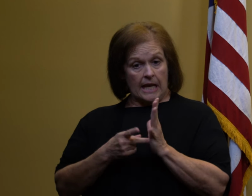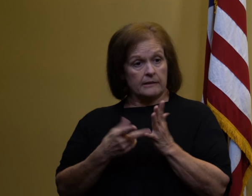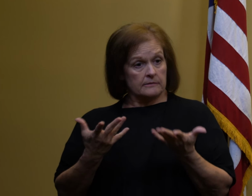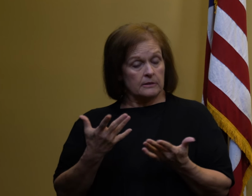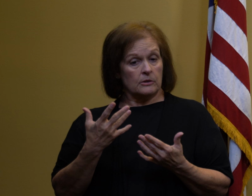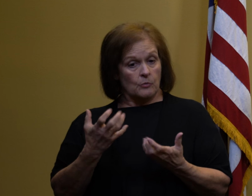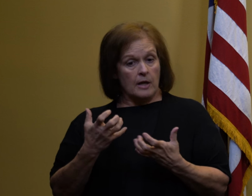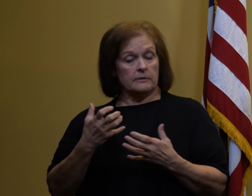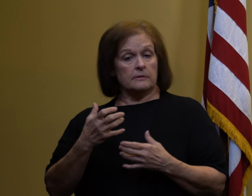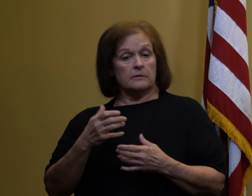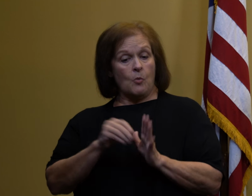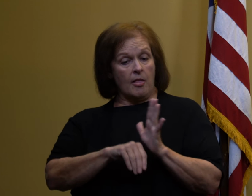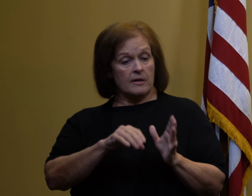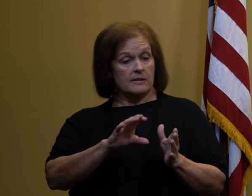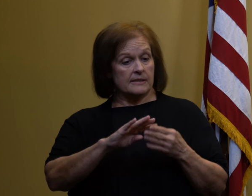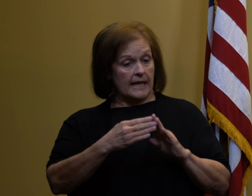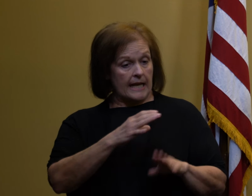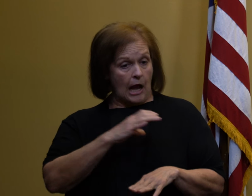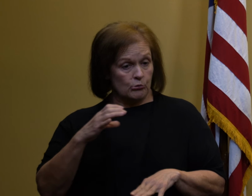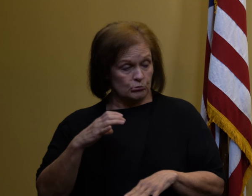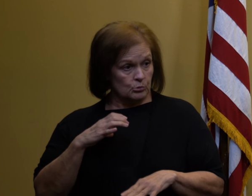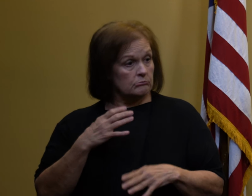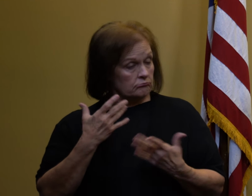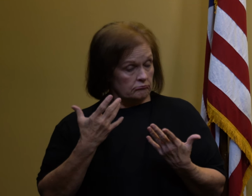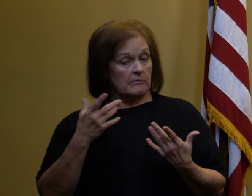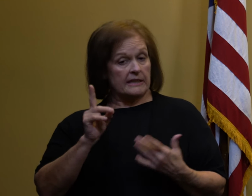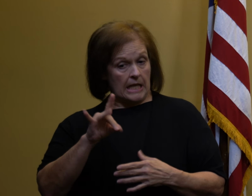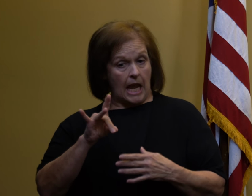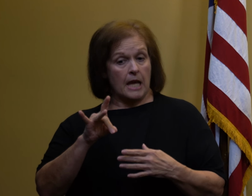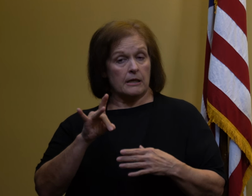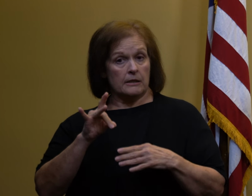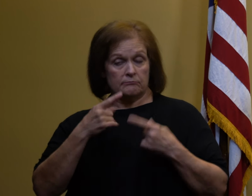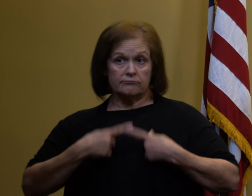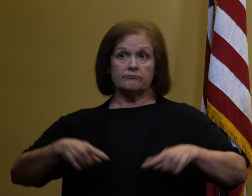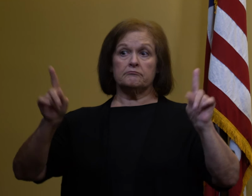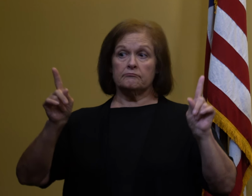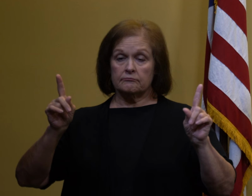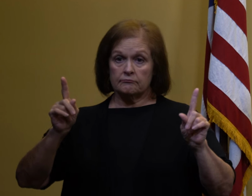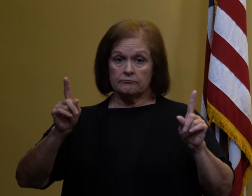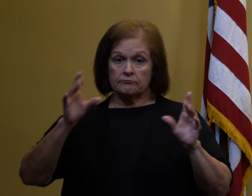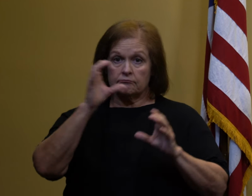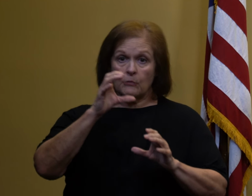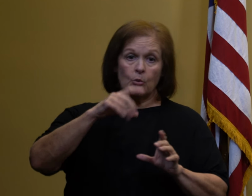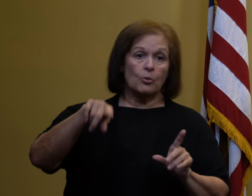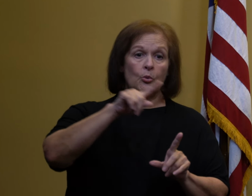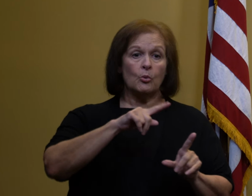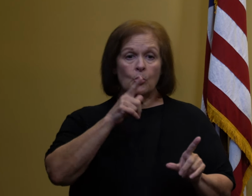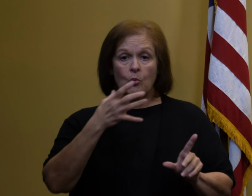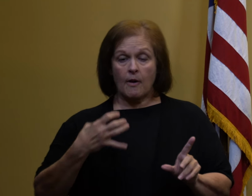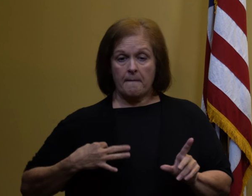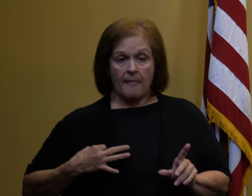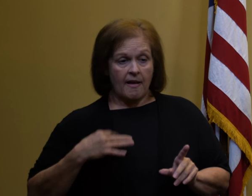of the New Orleans City Council that called for a national search, and something that I embraced